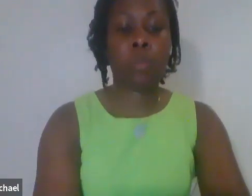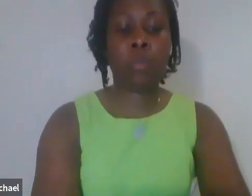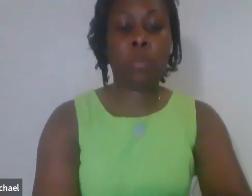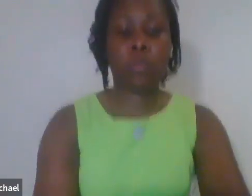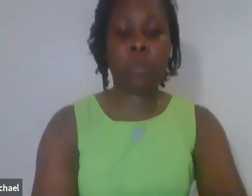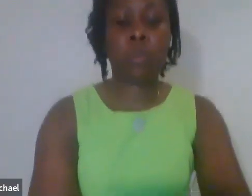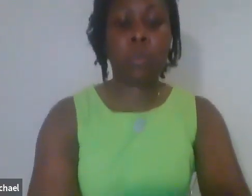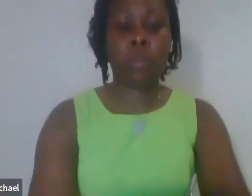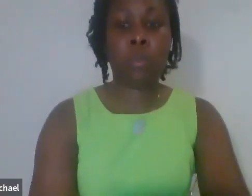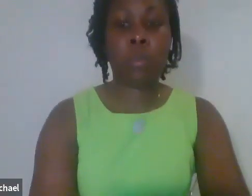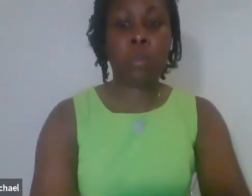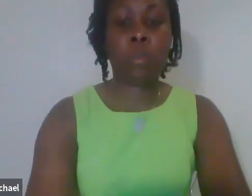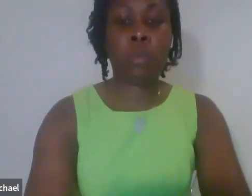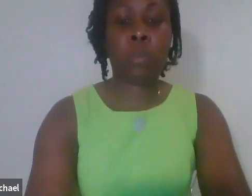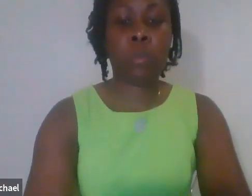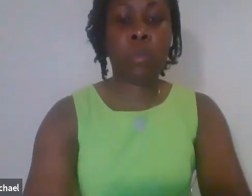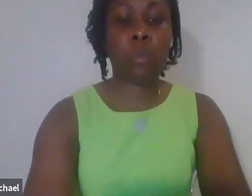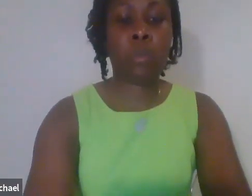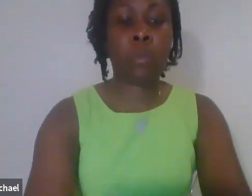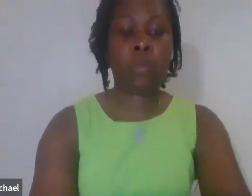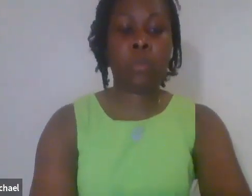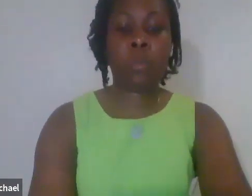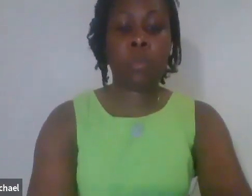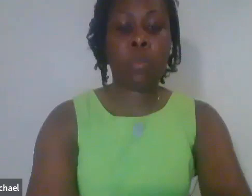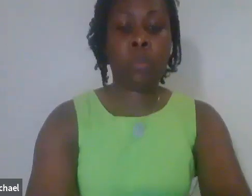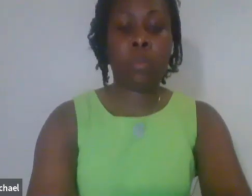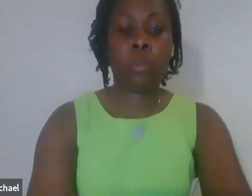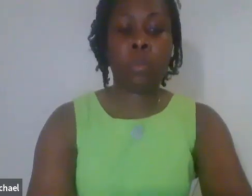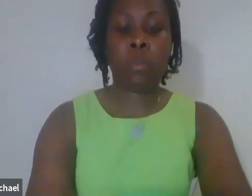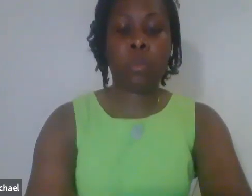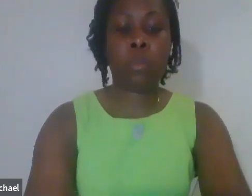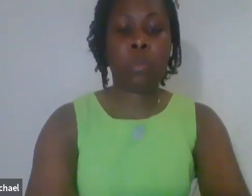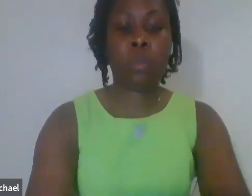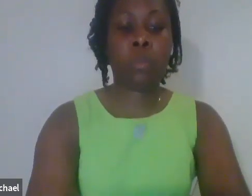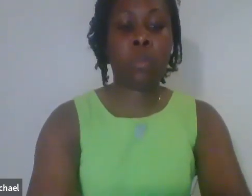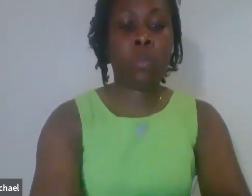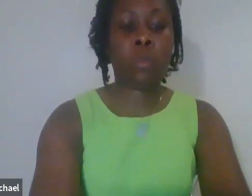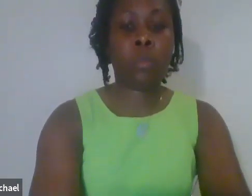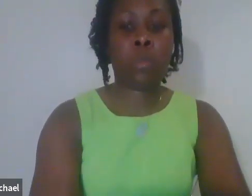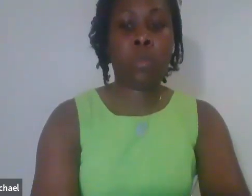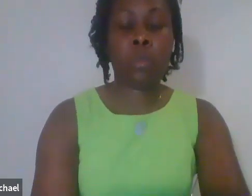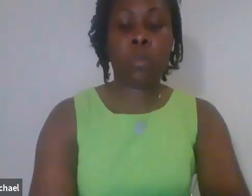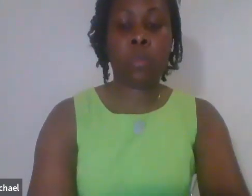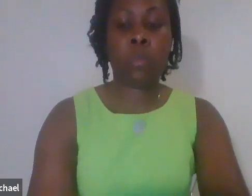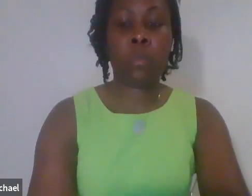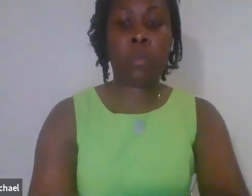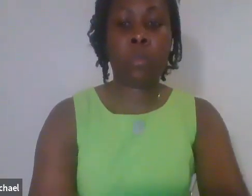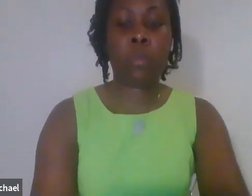class? I've raised my hand. Oh, I knew there's no way the class can end without